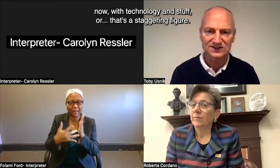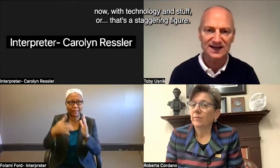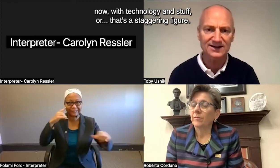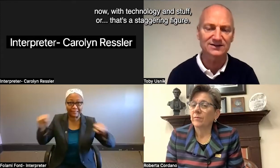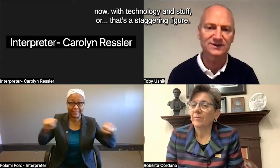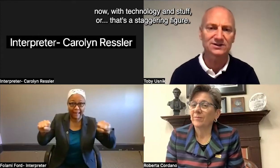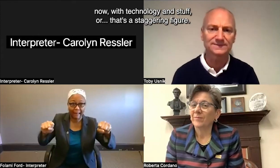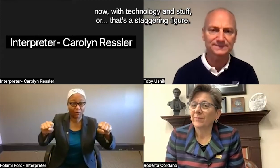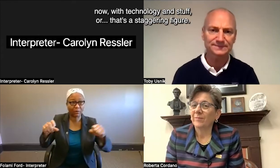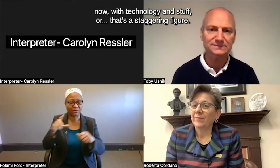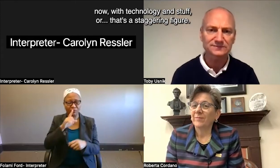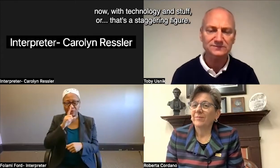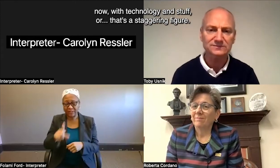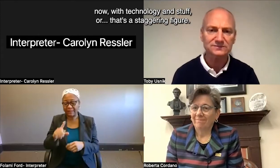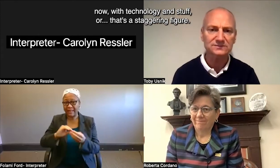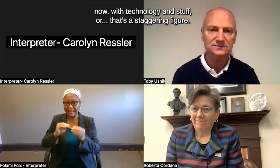that's a staggering figure?